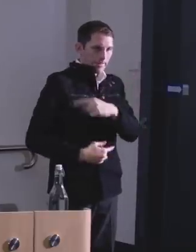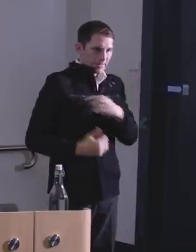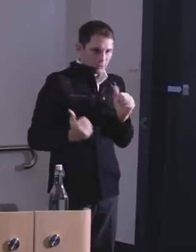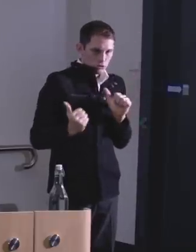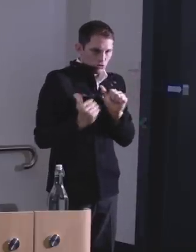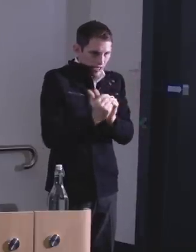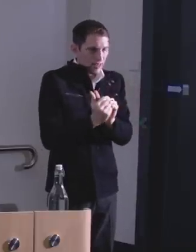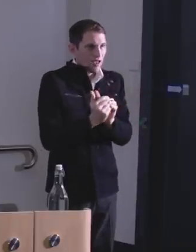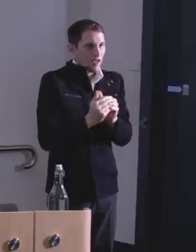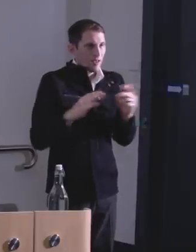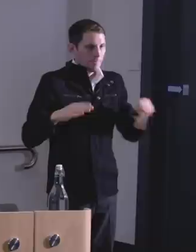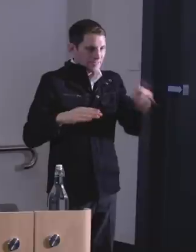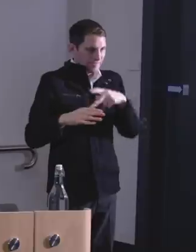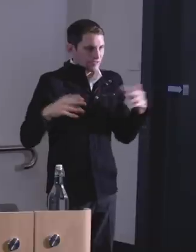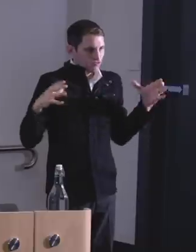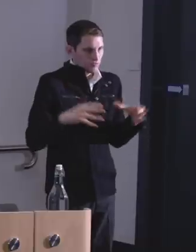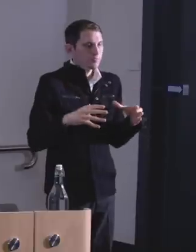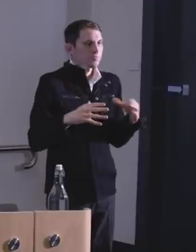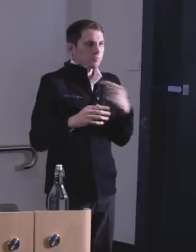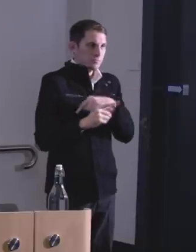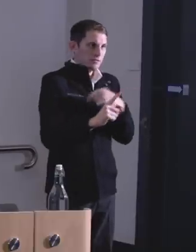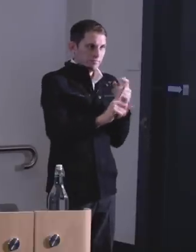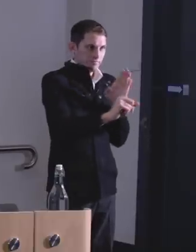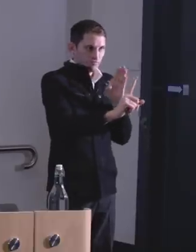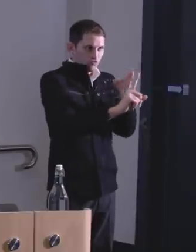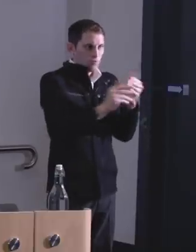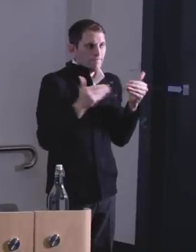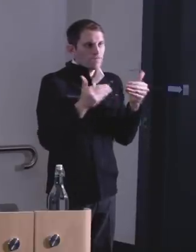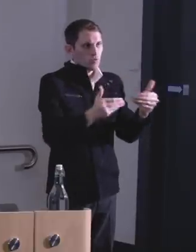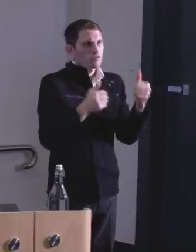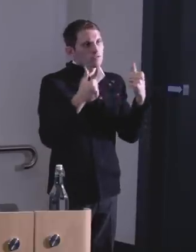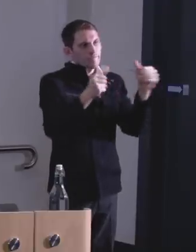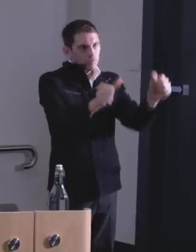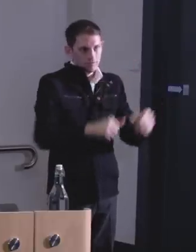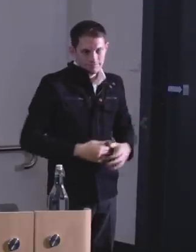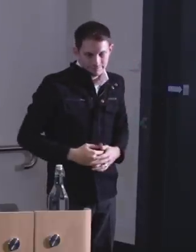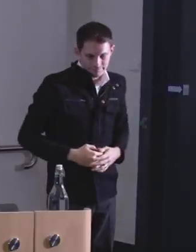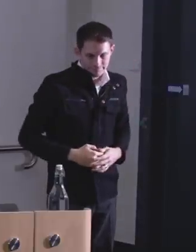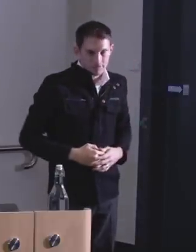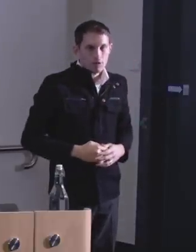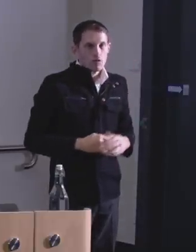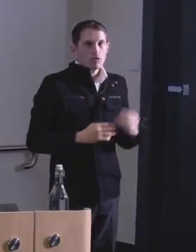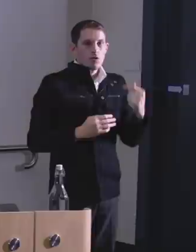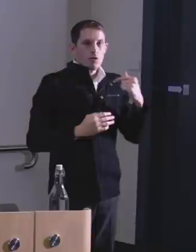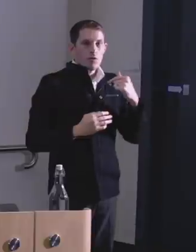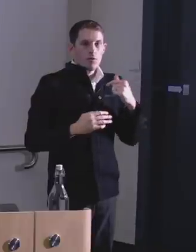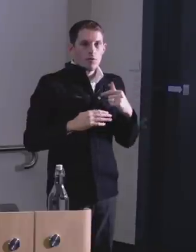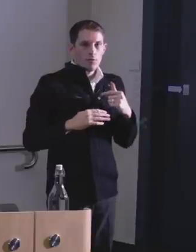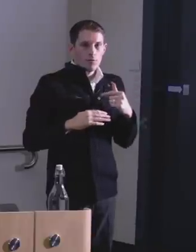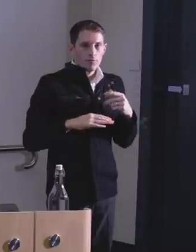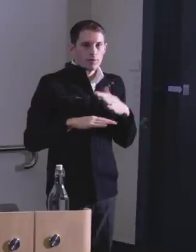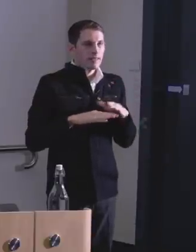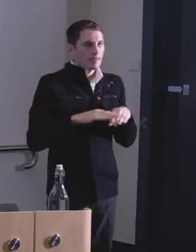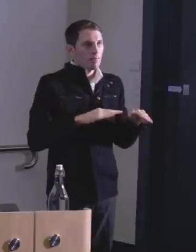the Pacific, of the Blue Pacific, that we can move forward more successfully. So I think I might stop there. I think that's